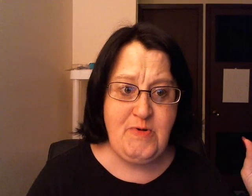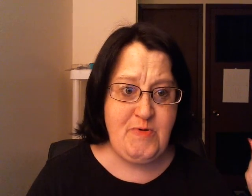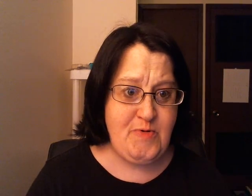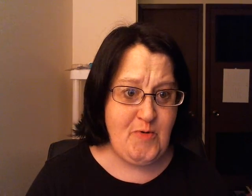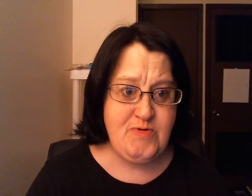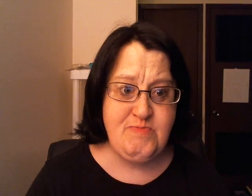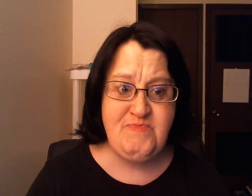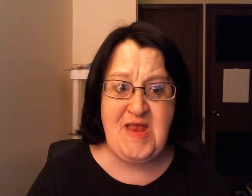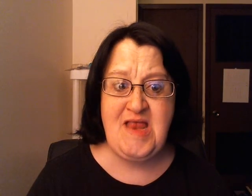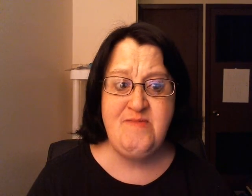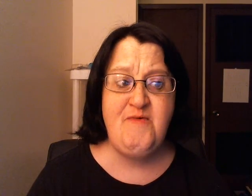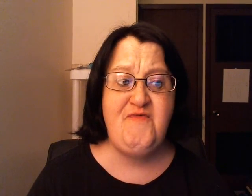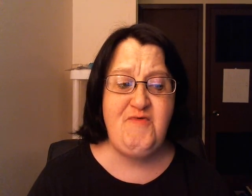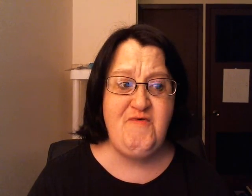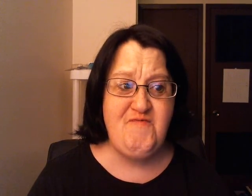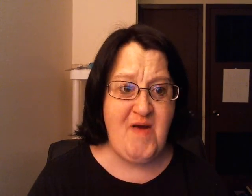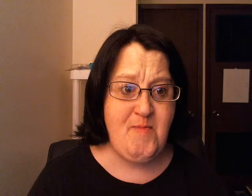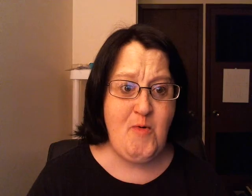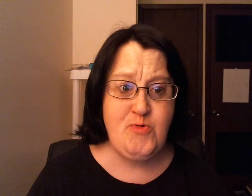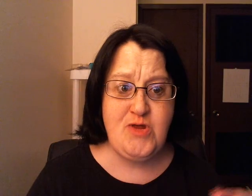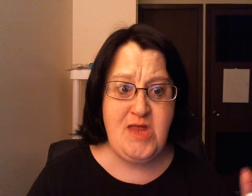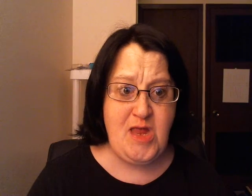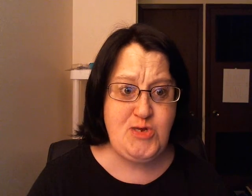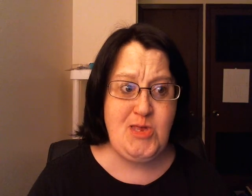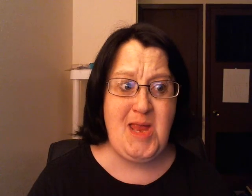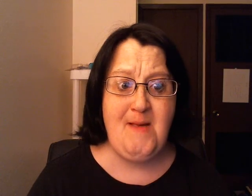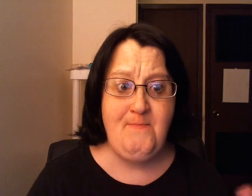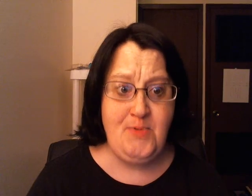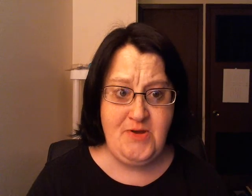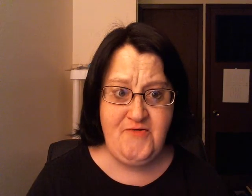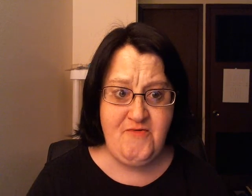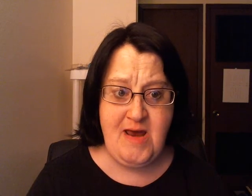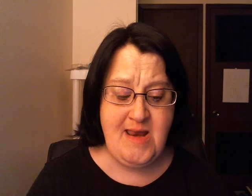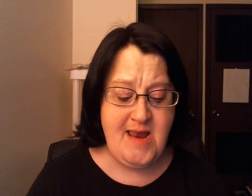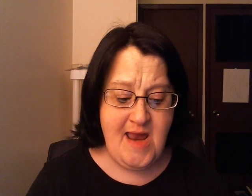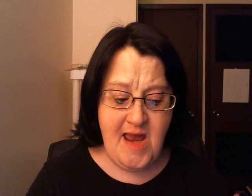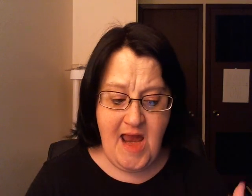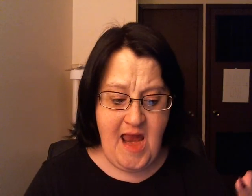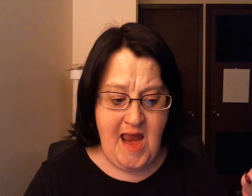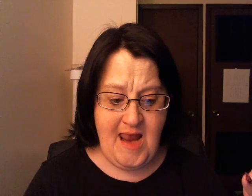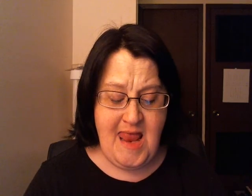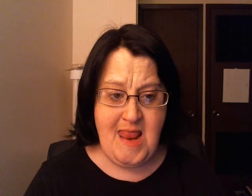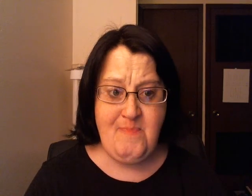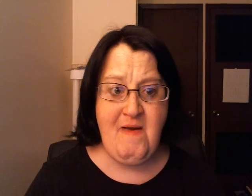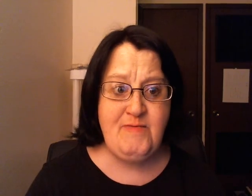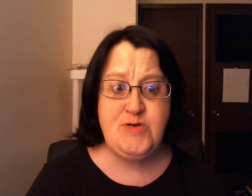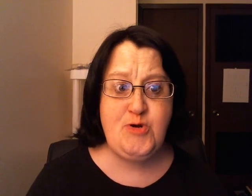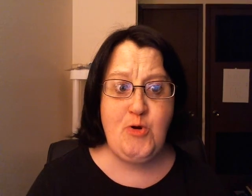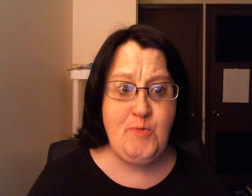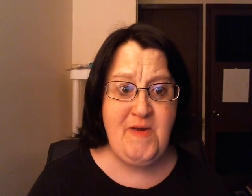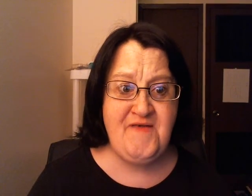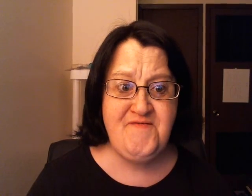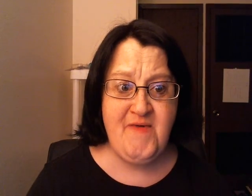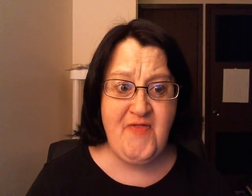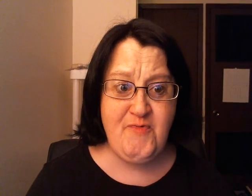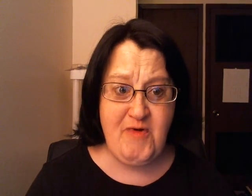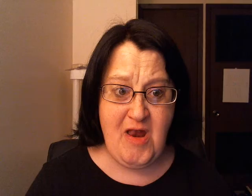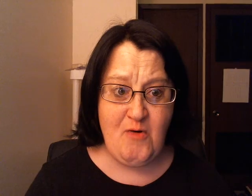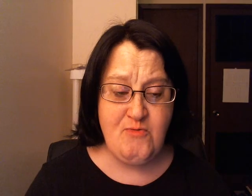those things move through, fibro just hits you like a bullet train. And I ended up having to go to bed for about three hours